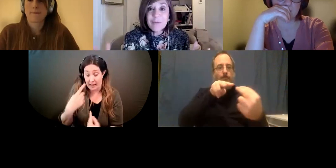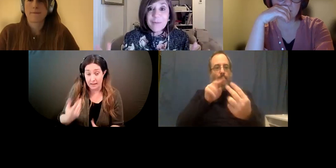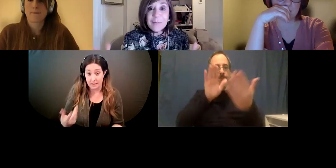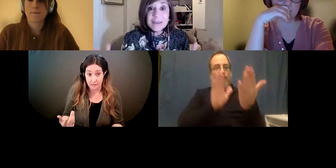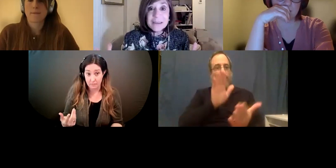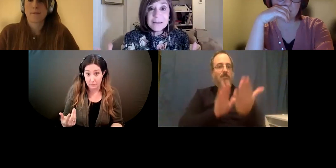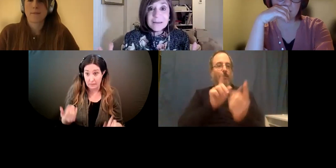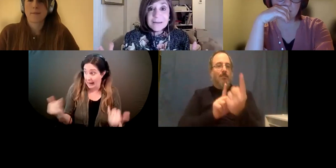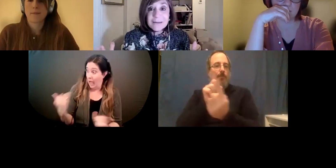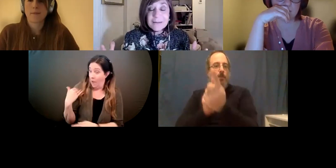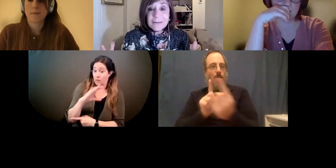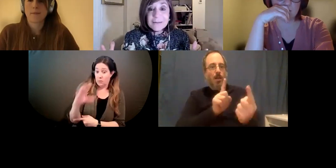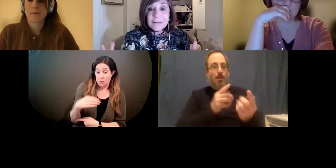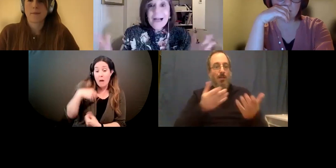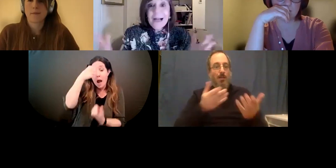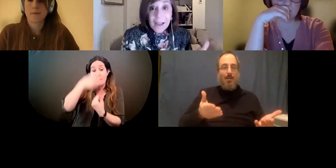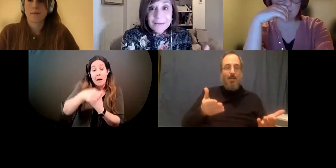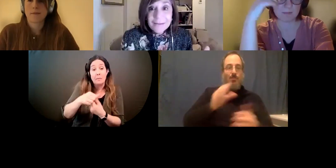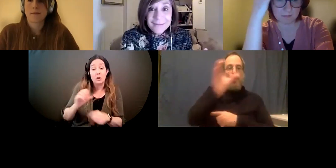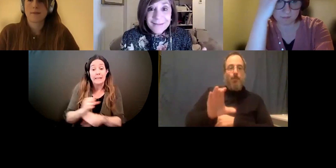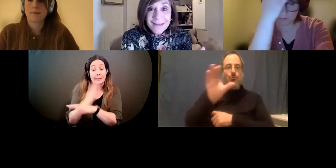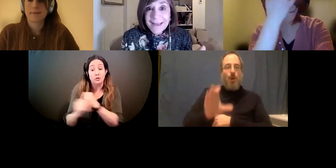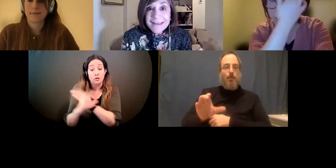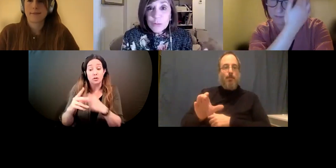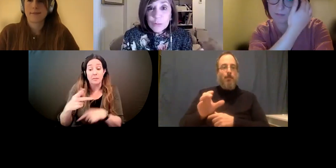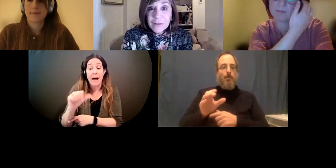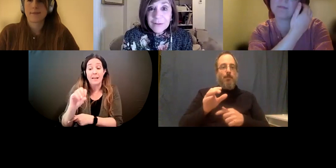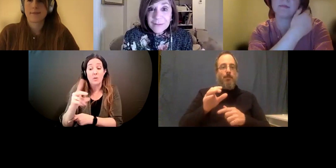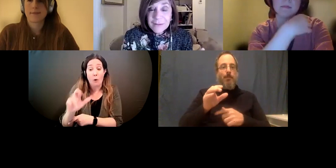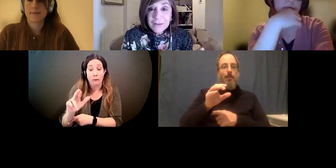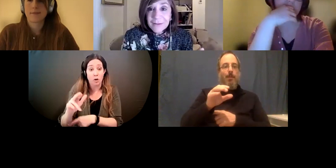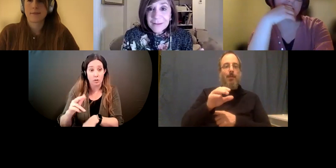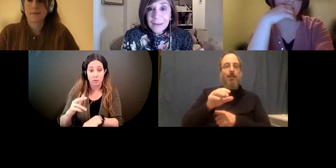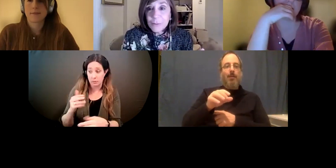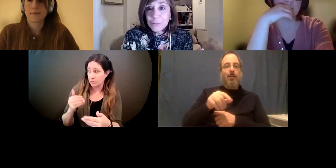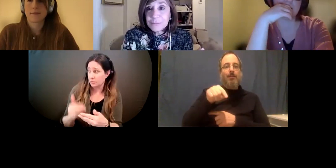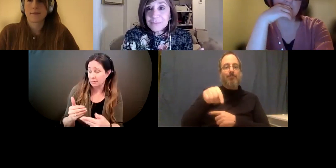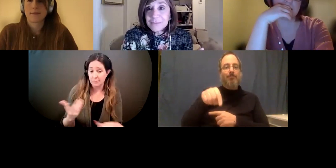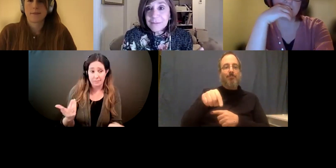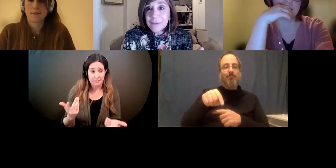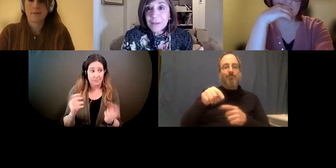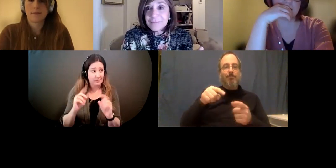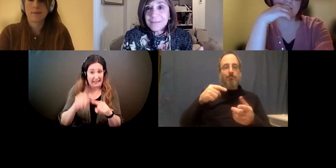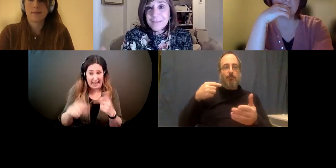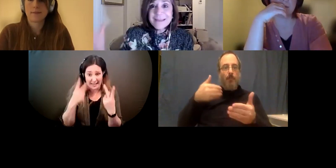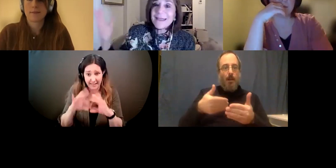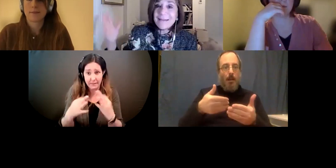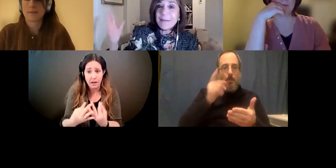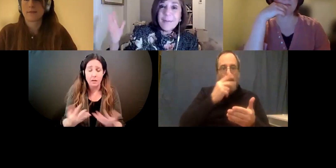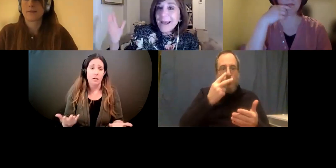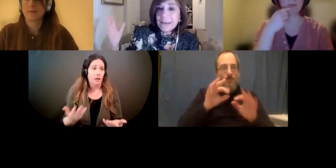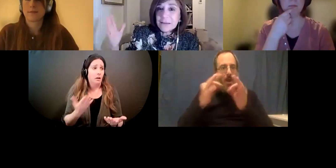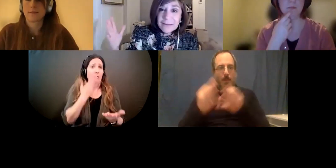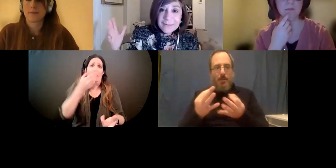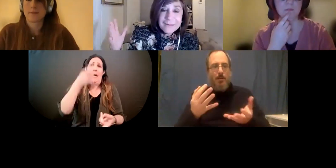with my family. Thank God I had Zoom. Now, I'm not taking